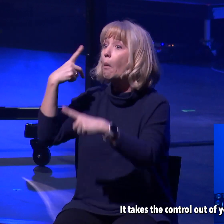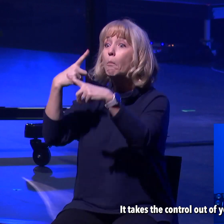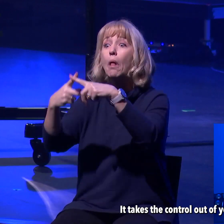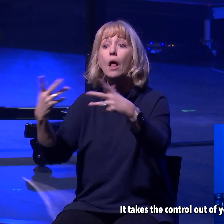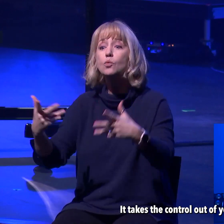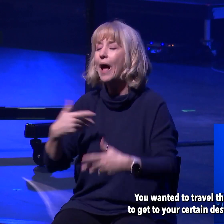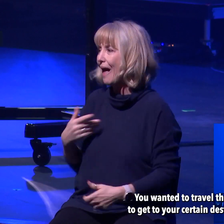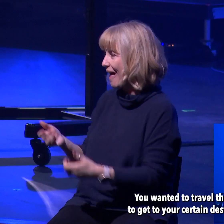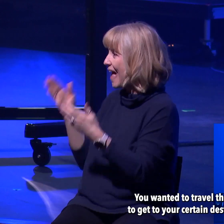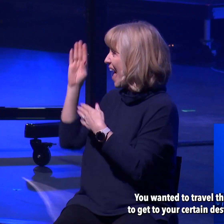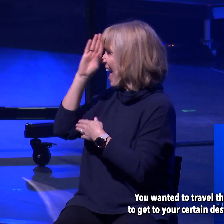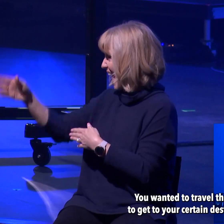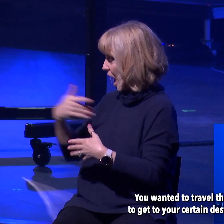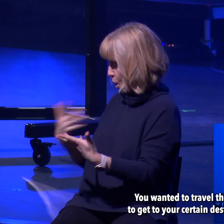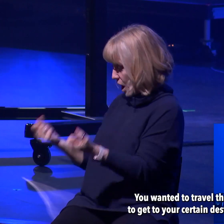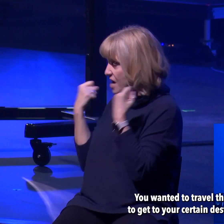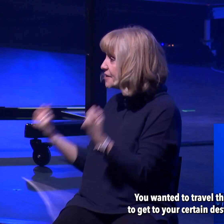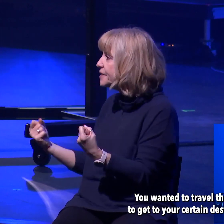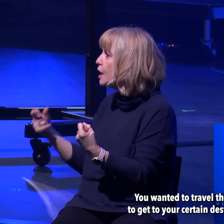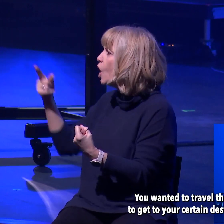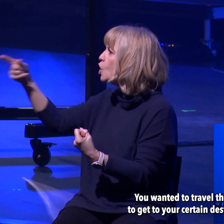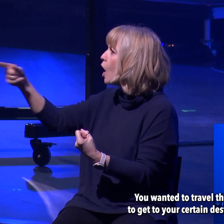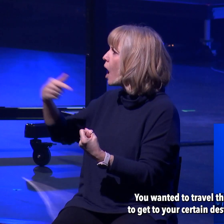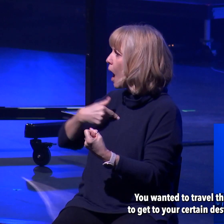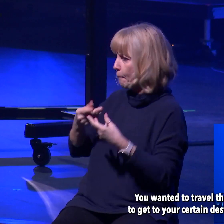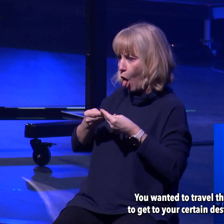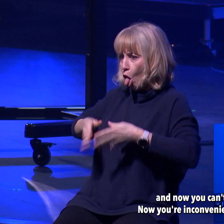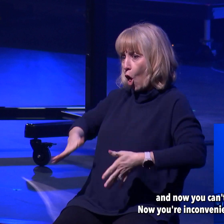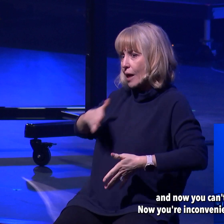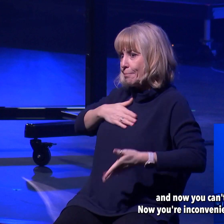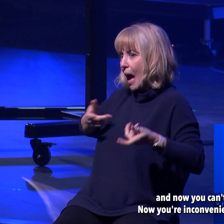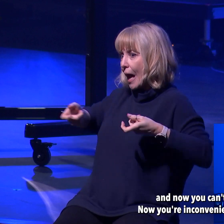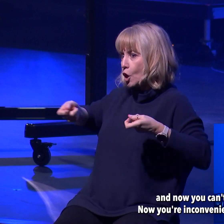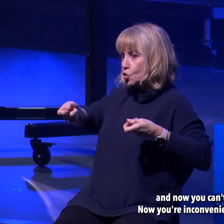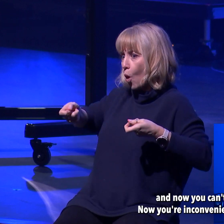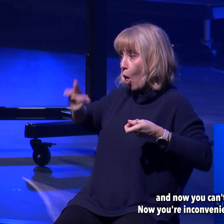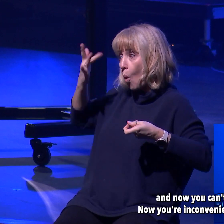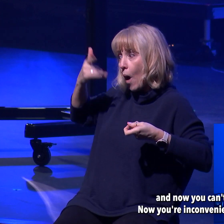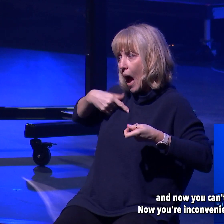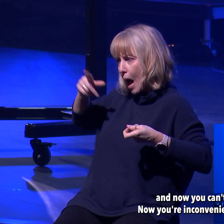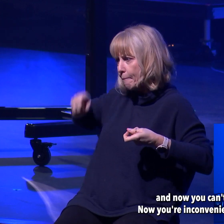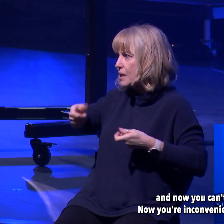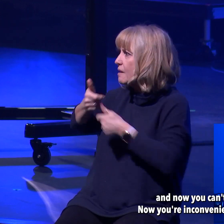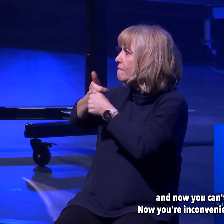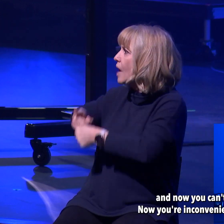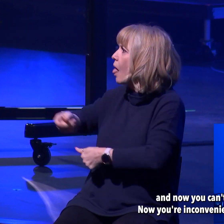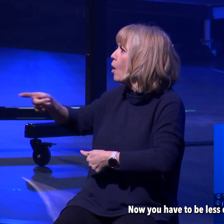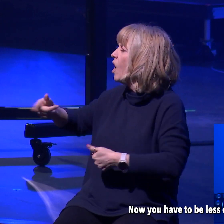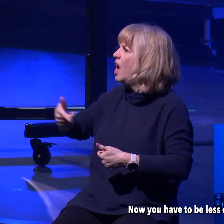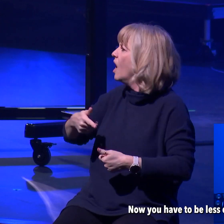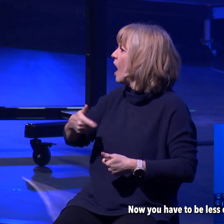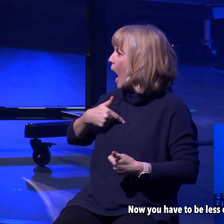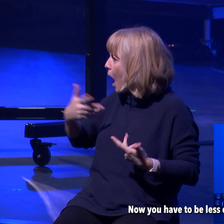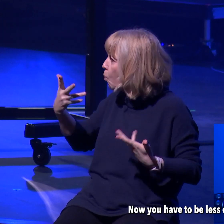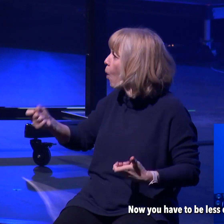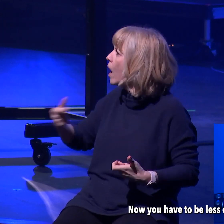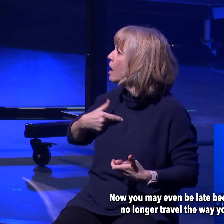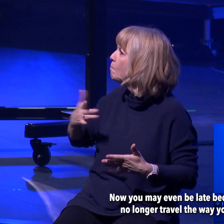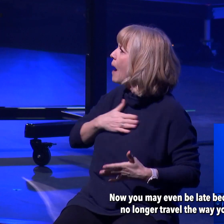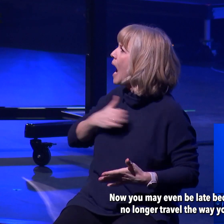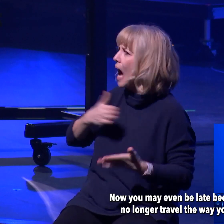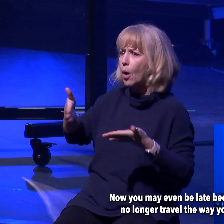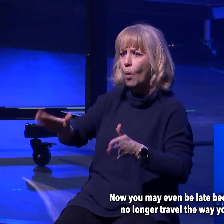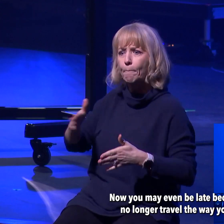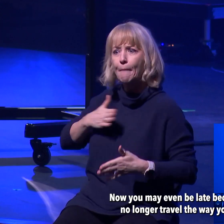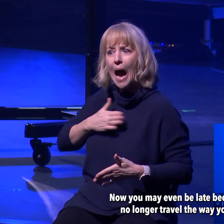of your hands. You wanted to travel this road to get to your certain destination, and now you can't. Now you're inconvenienced. Now you have to be less efficient.